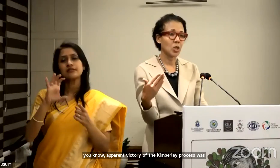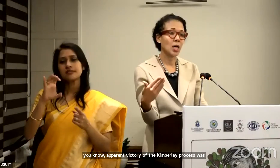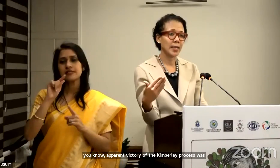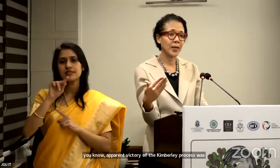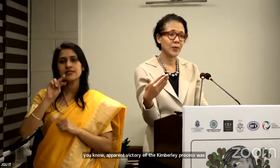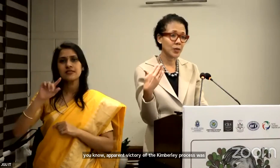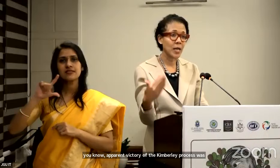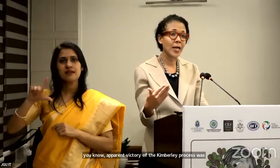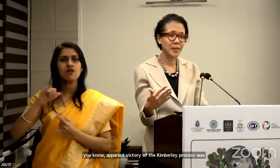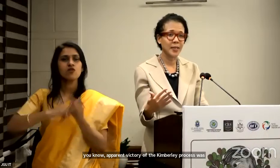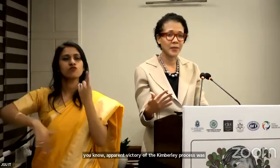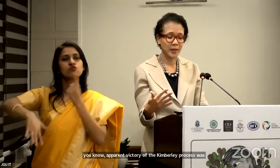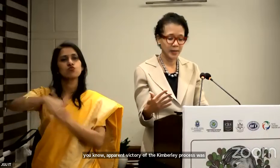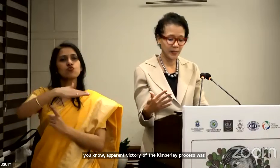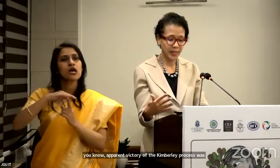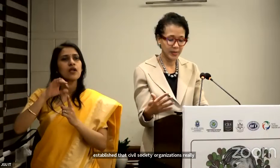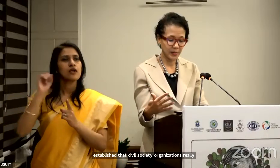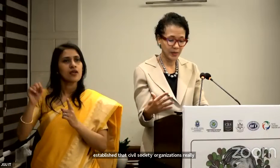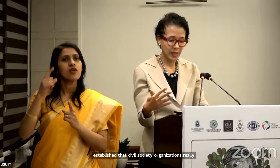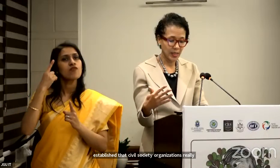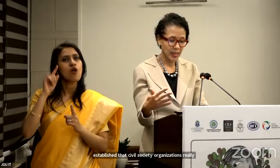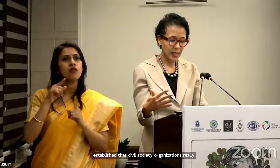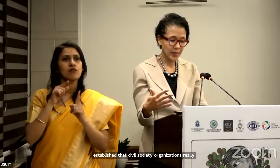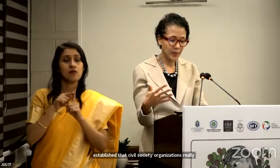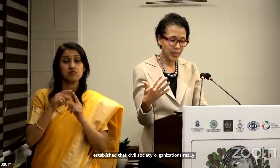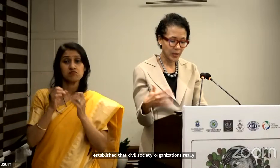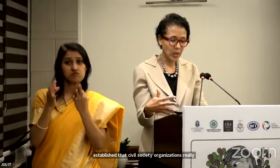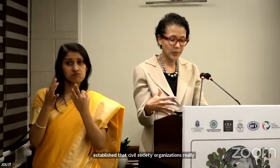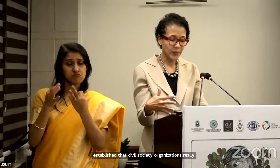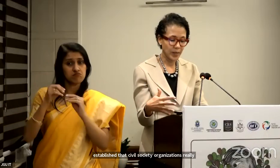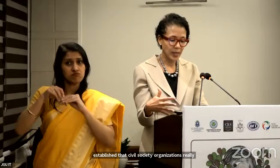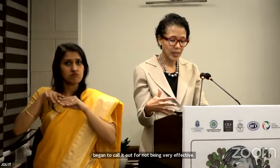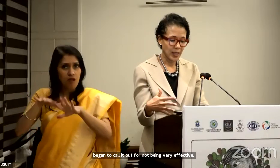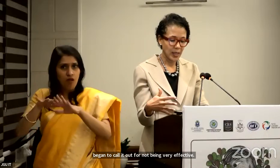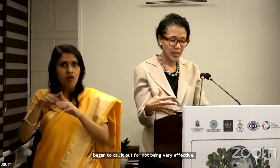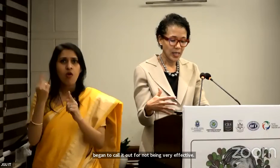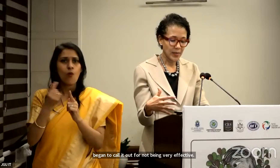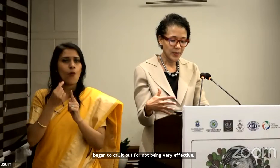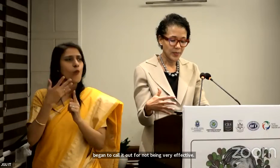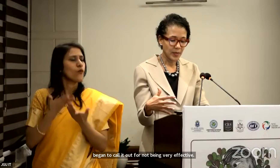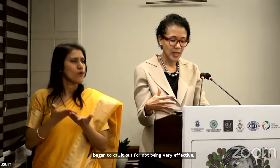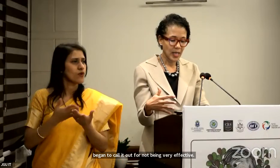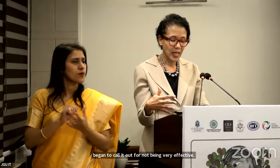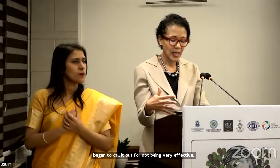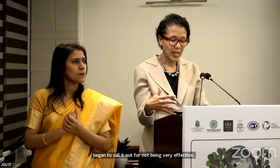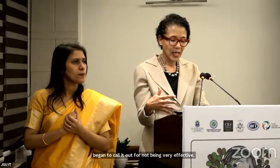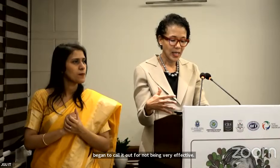began to call it out for not being very effective at all.